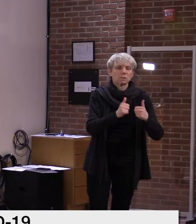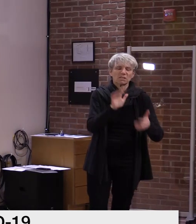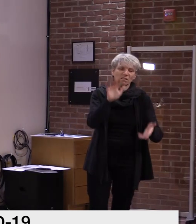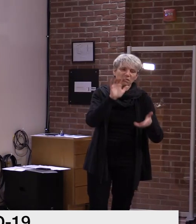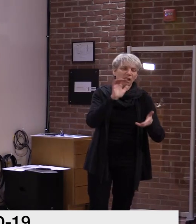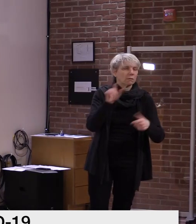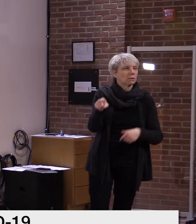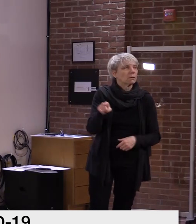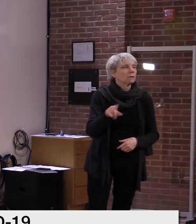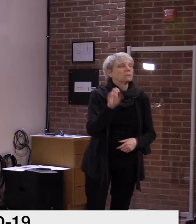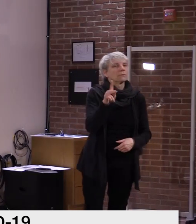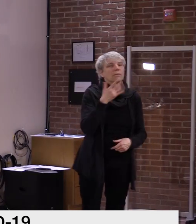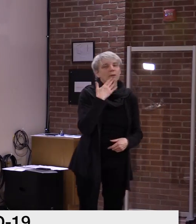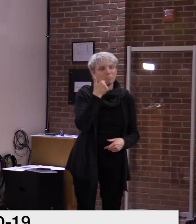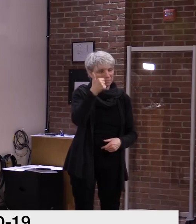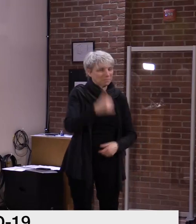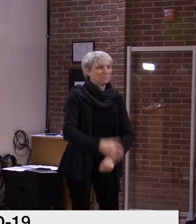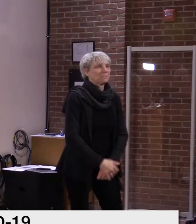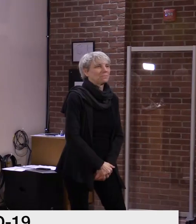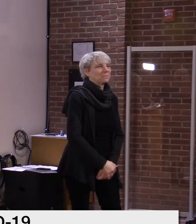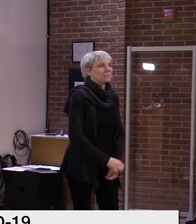Okay, thank you. That clarifies it.